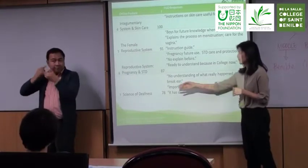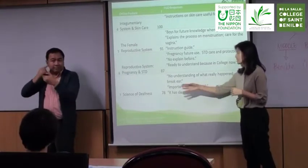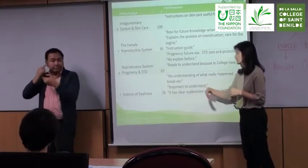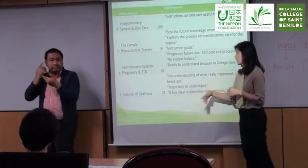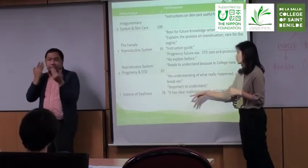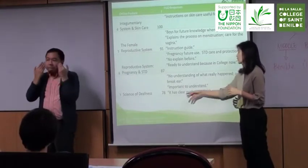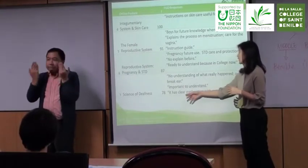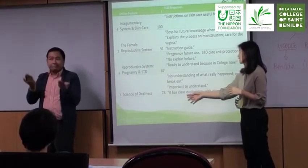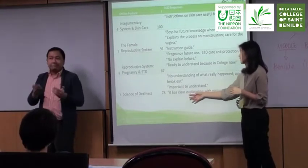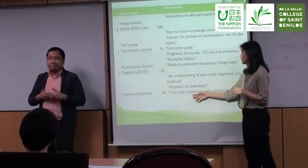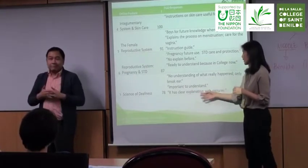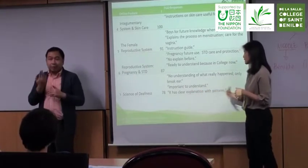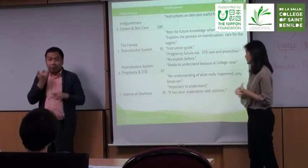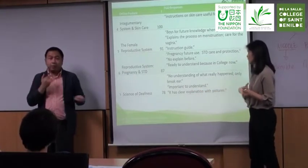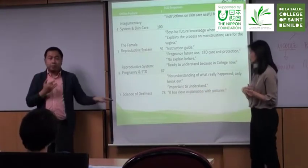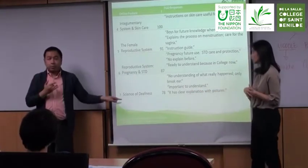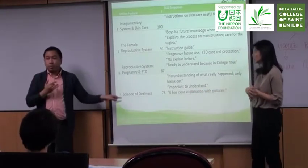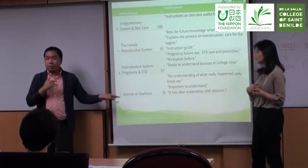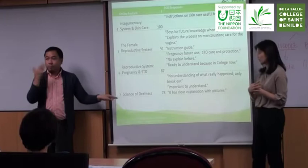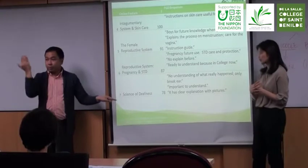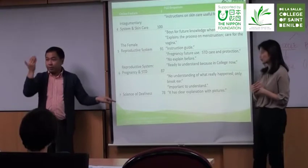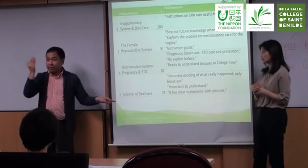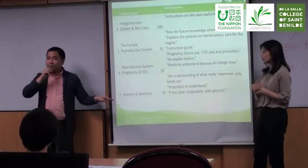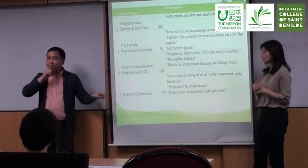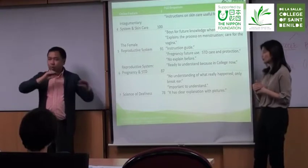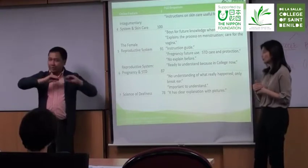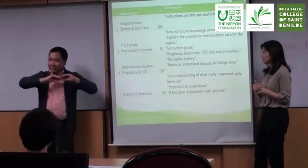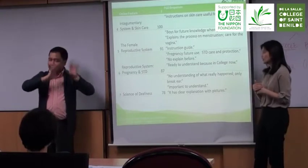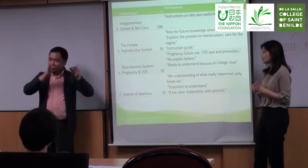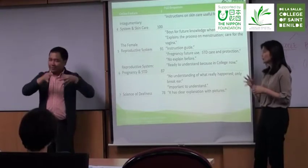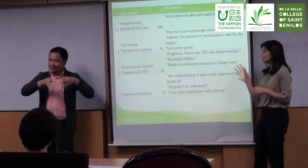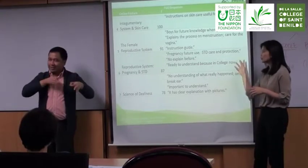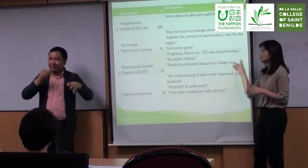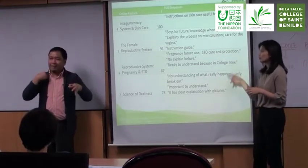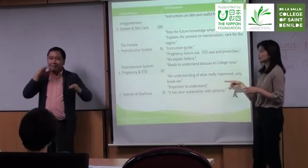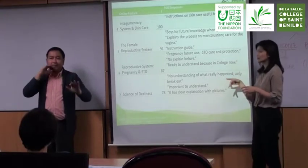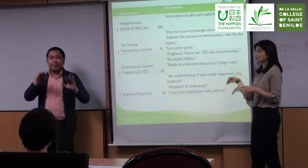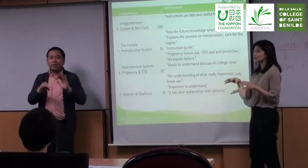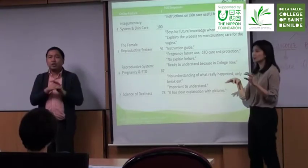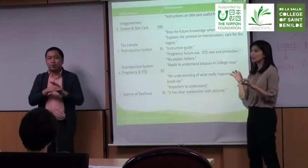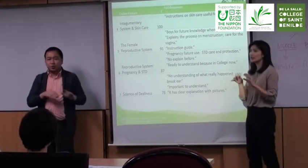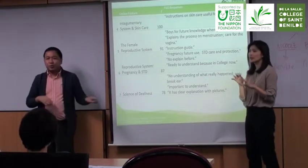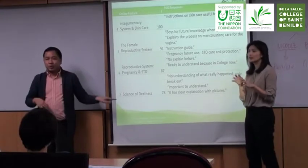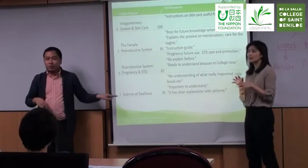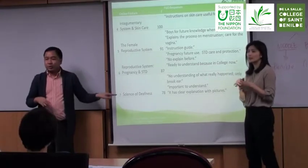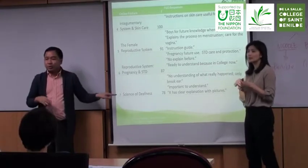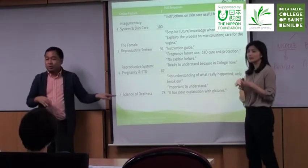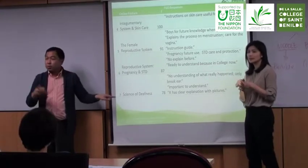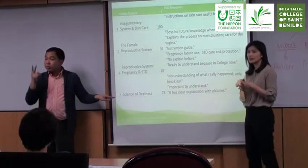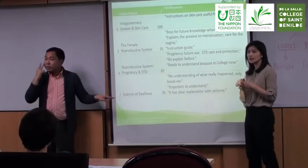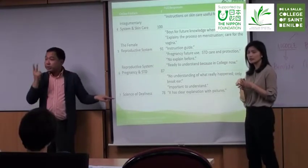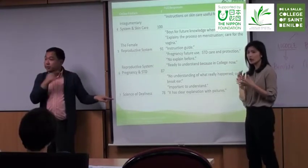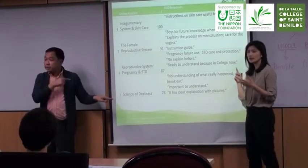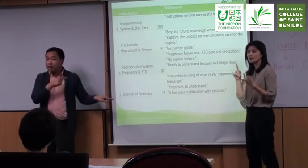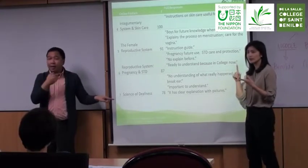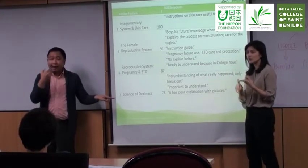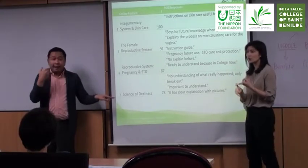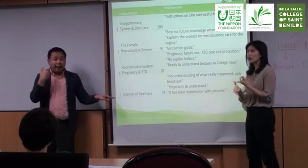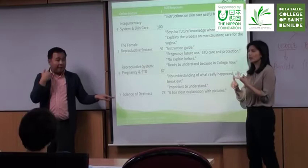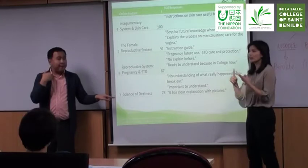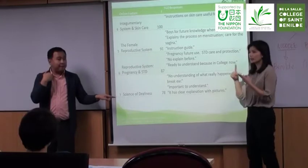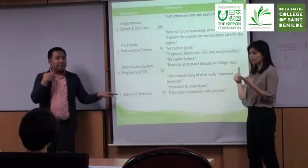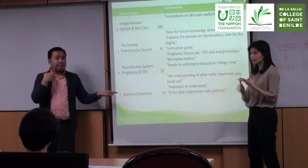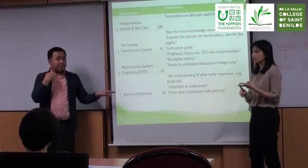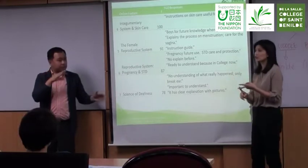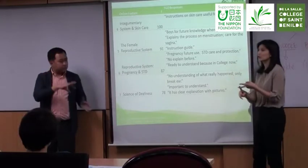because this presentation has clear explanation with pictures. So if you would notice, there's a recurring theme. It's always